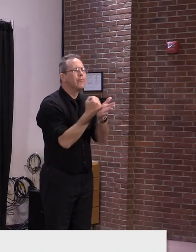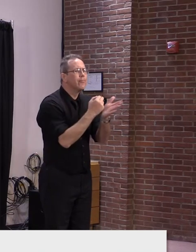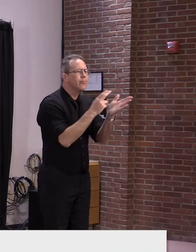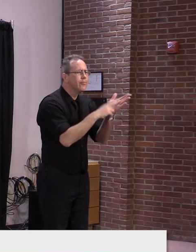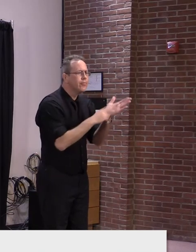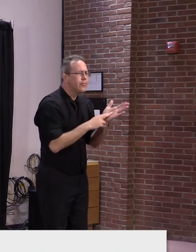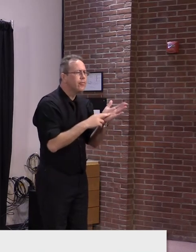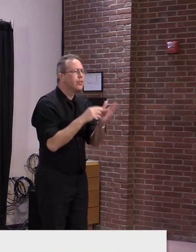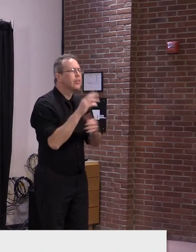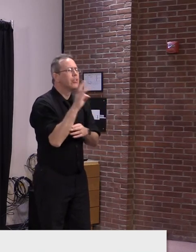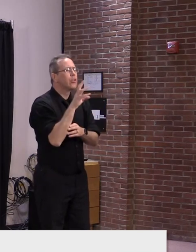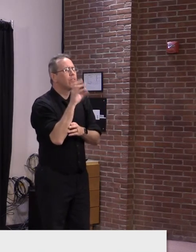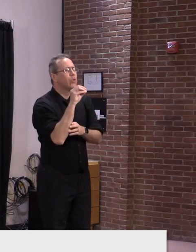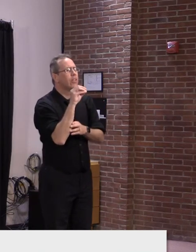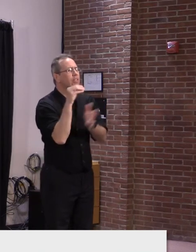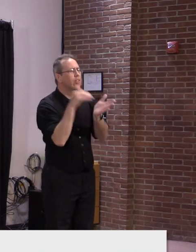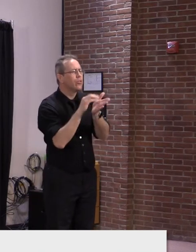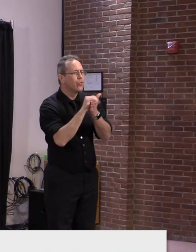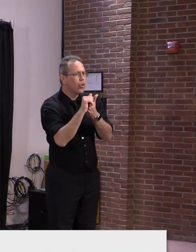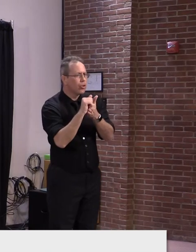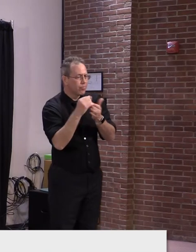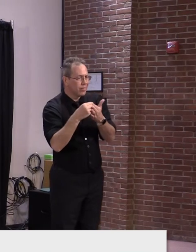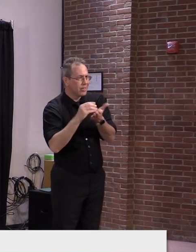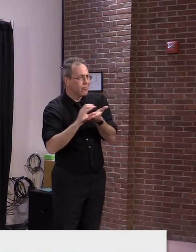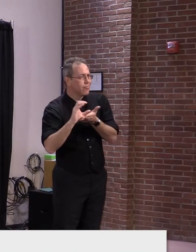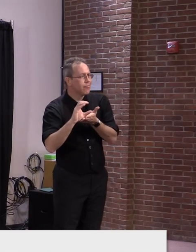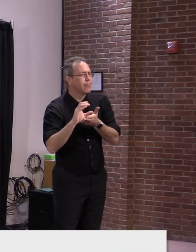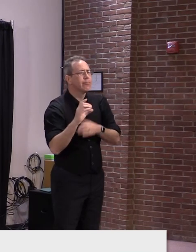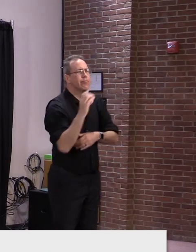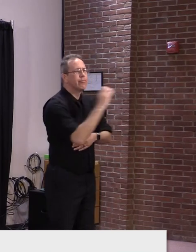$640,000 towards humanitarian efforts in Ukraine,